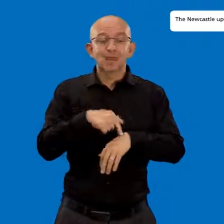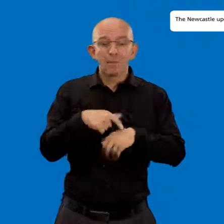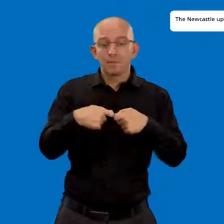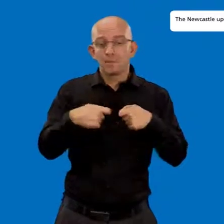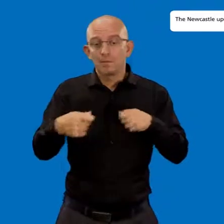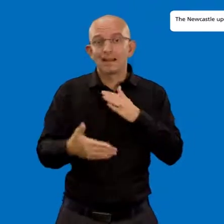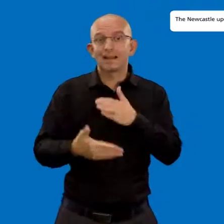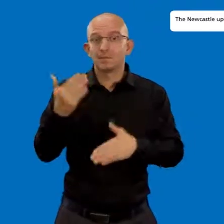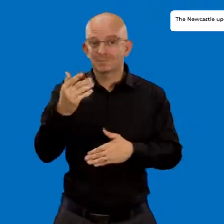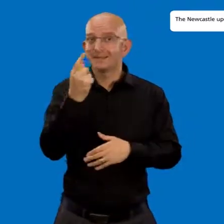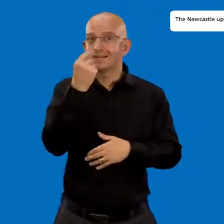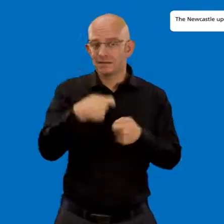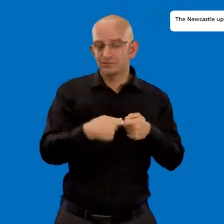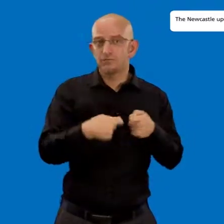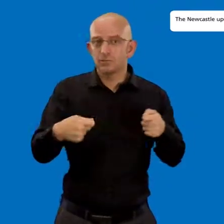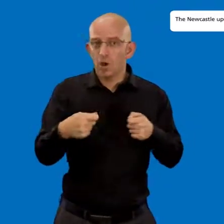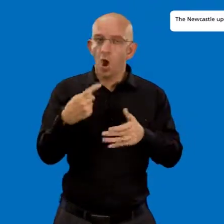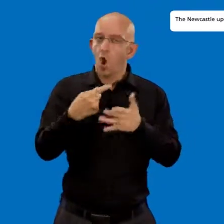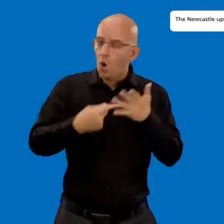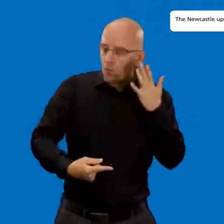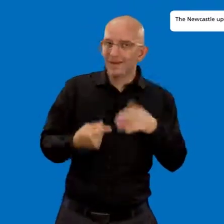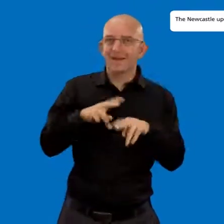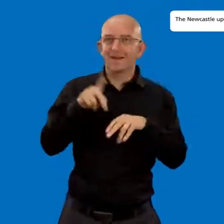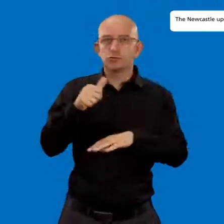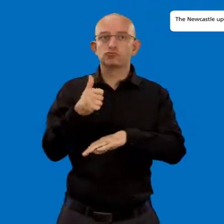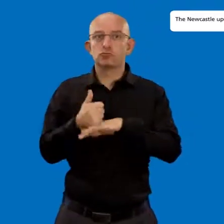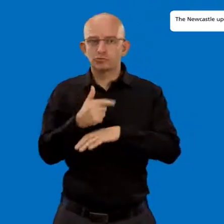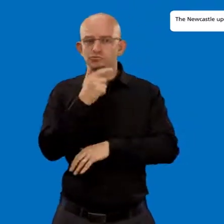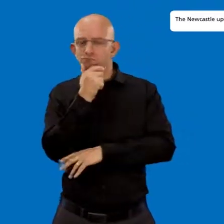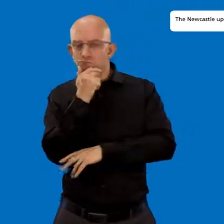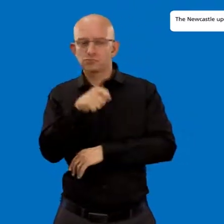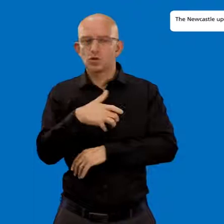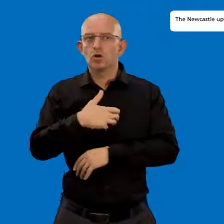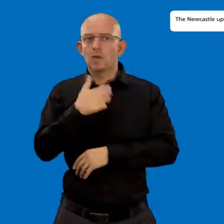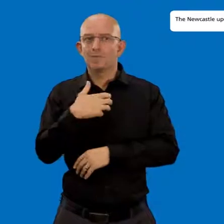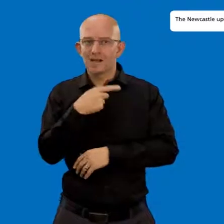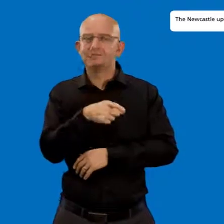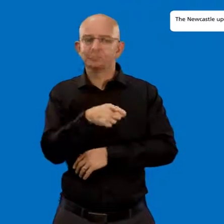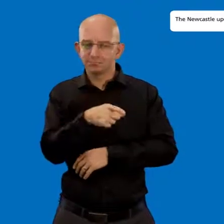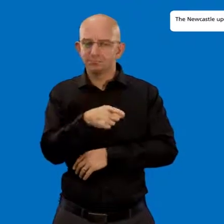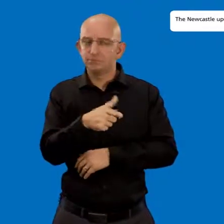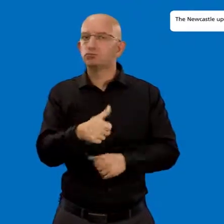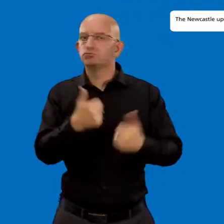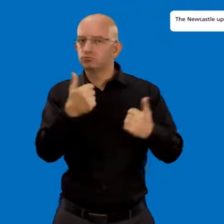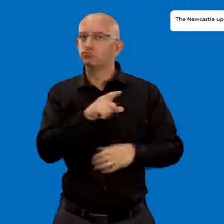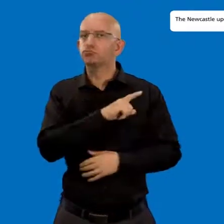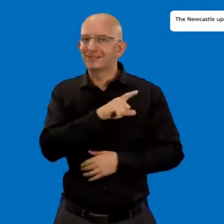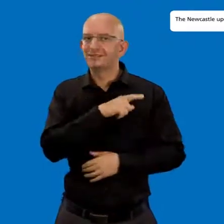These time limits can be extended at the discretion of the Trust, if it is clear the complainant had good reason